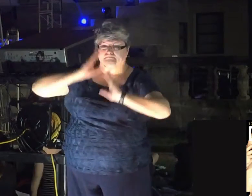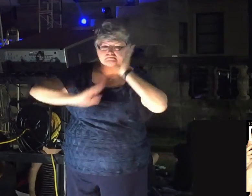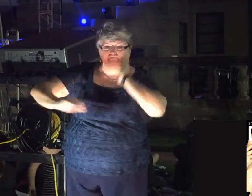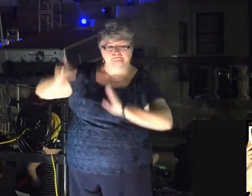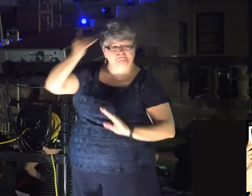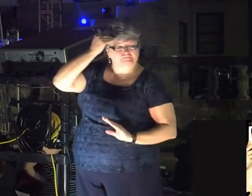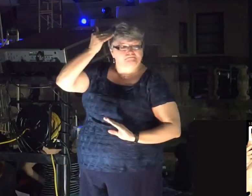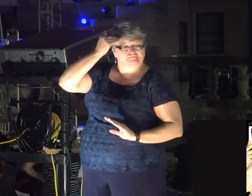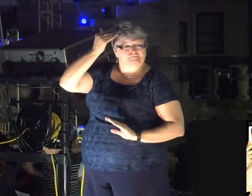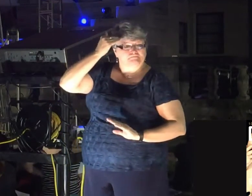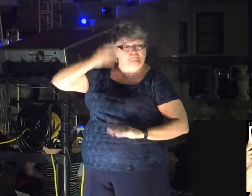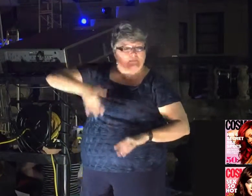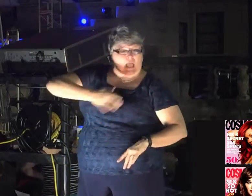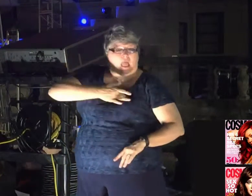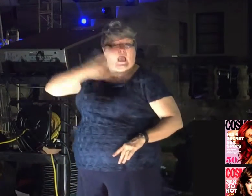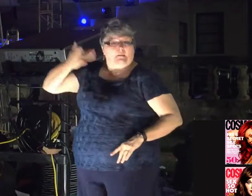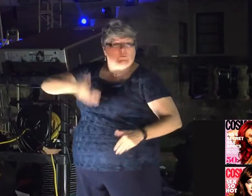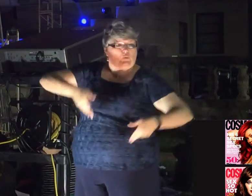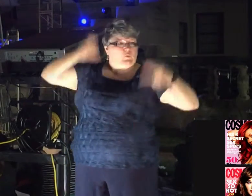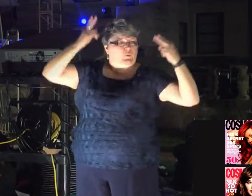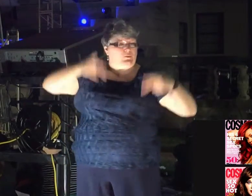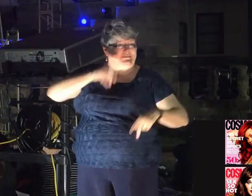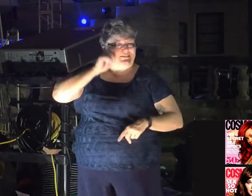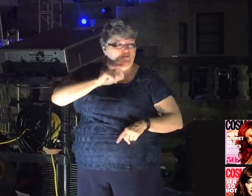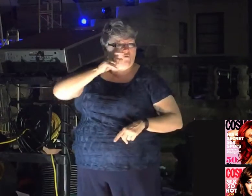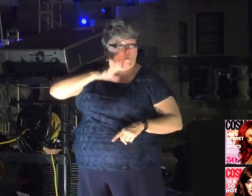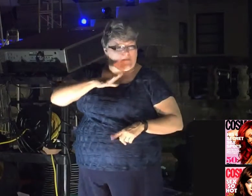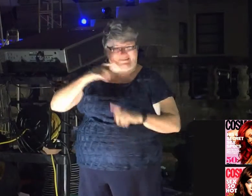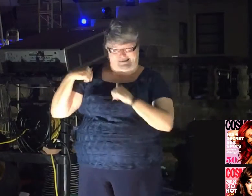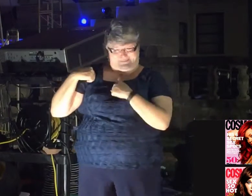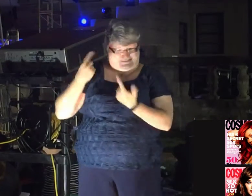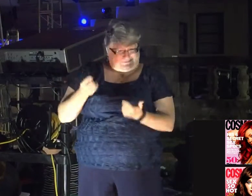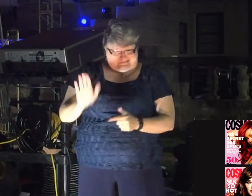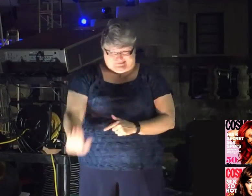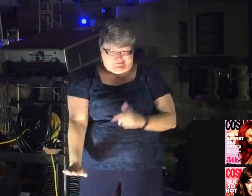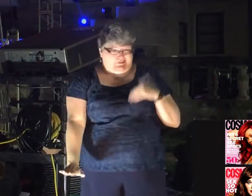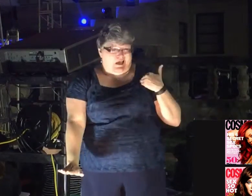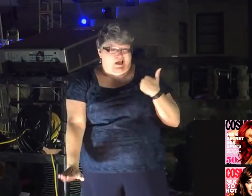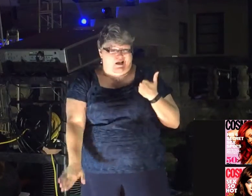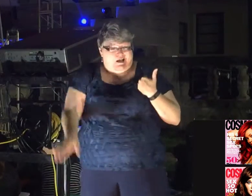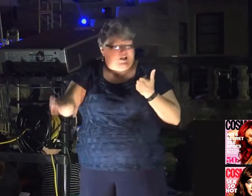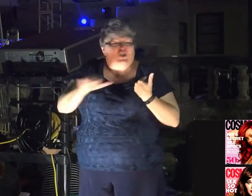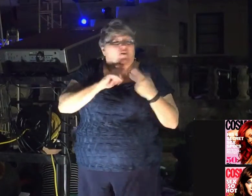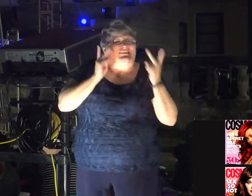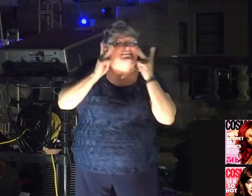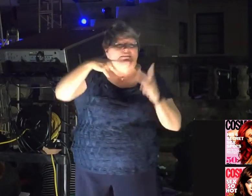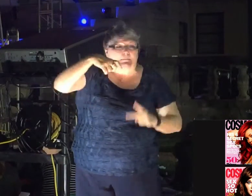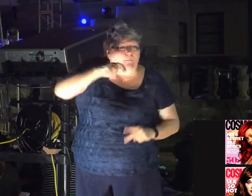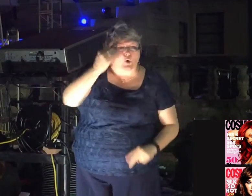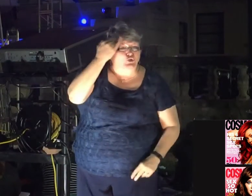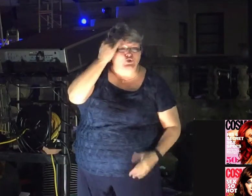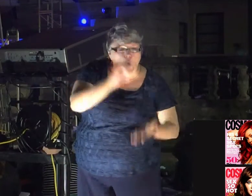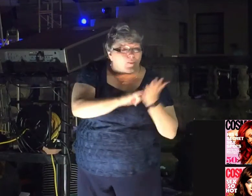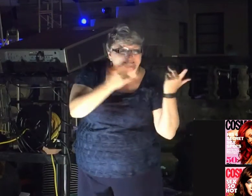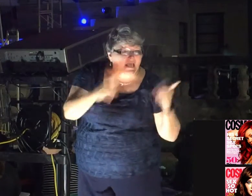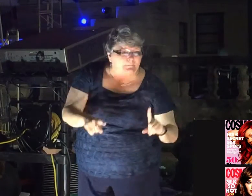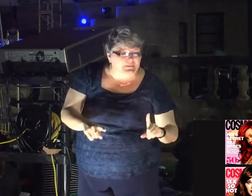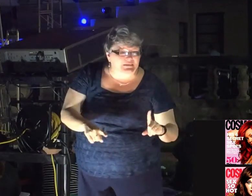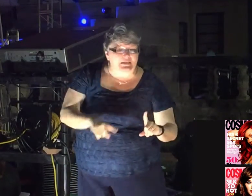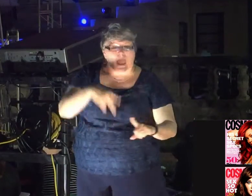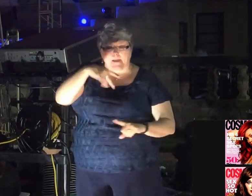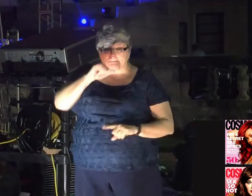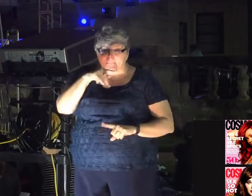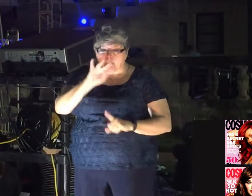girls to be familiarized with a hypersexualization of women from the time you're very young, and you don't even need to see porn to know that.